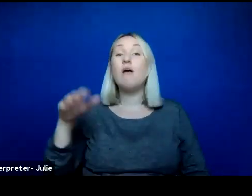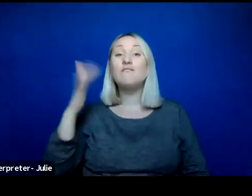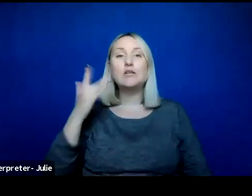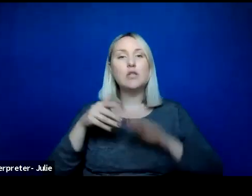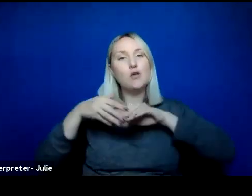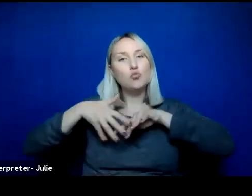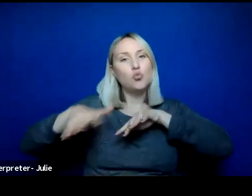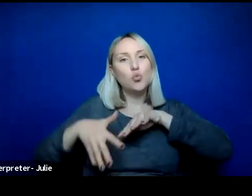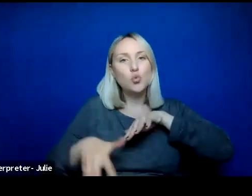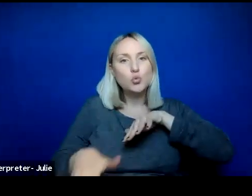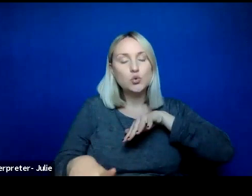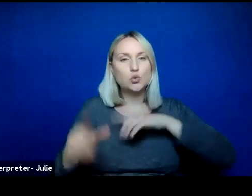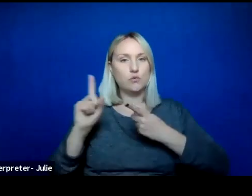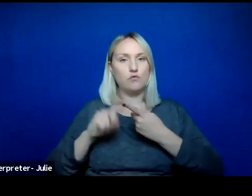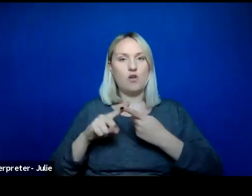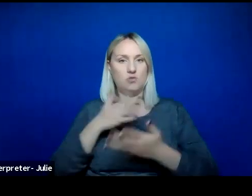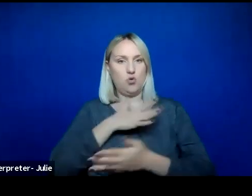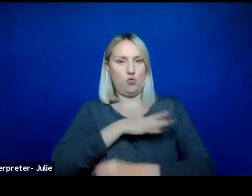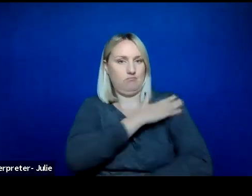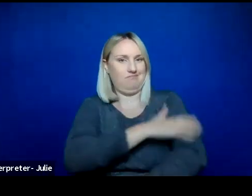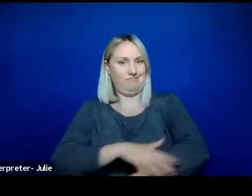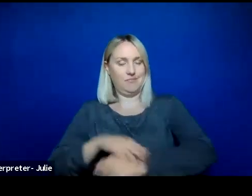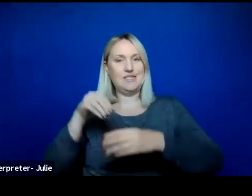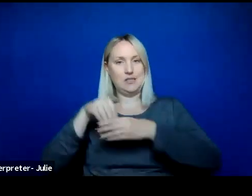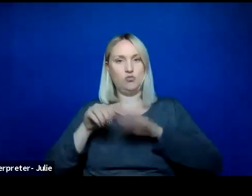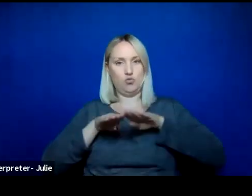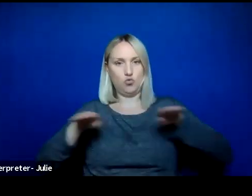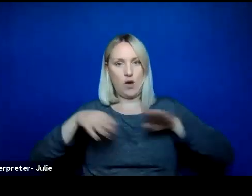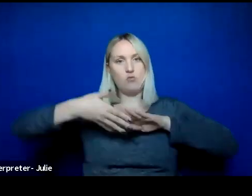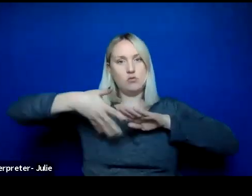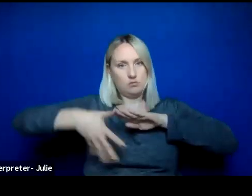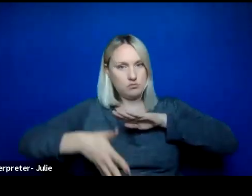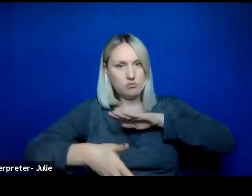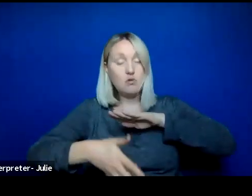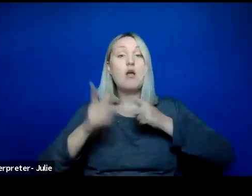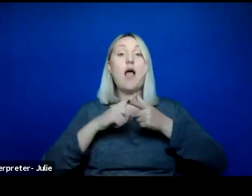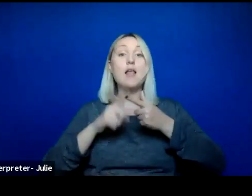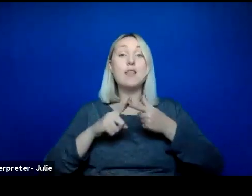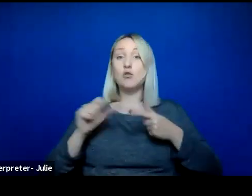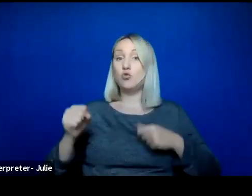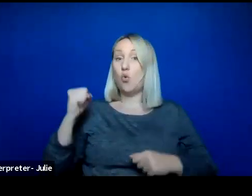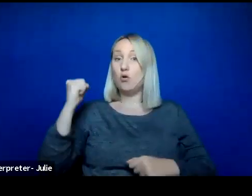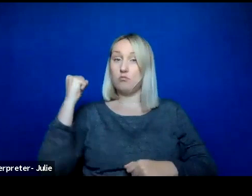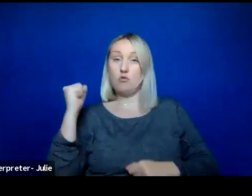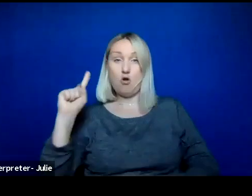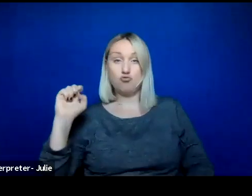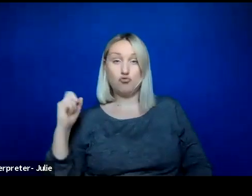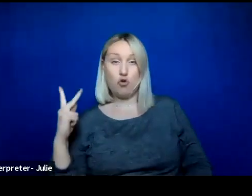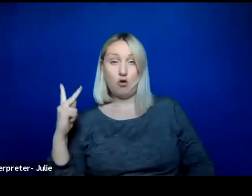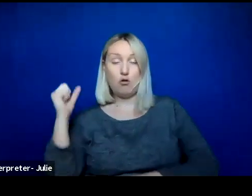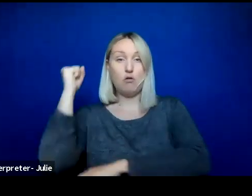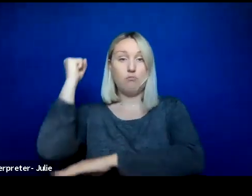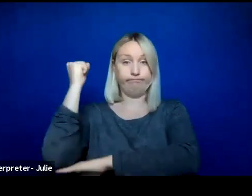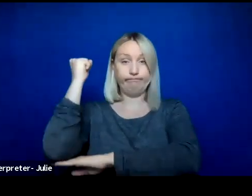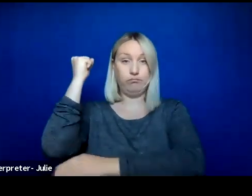coming from your limbs, stretching into the ground, and then your trunk, the trunk of a